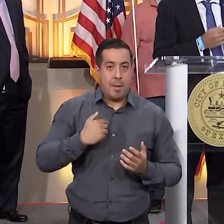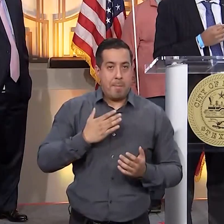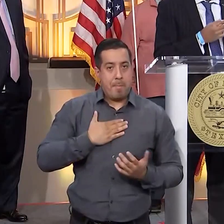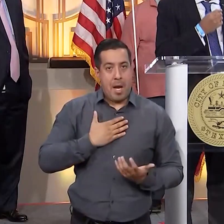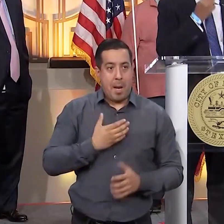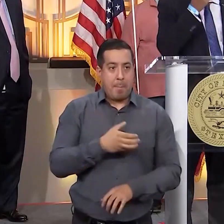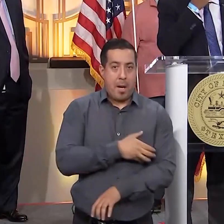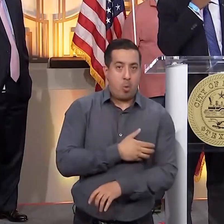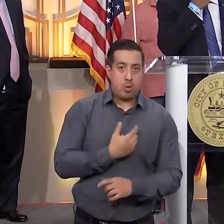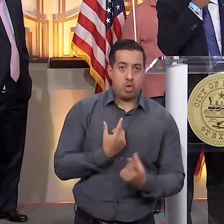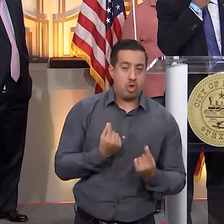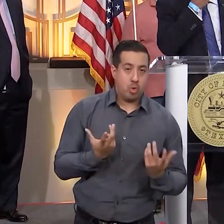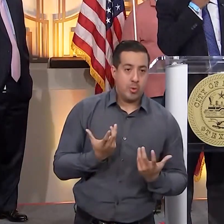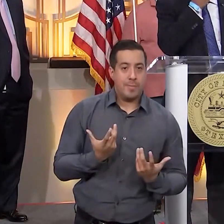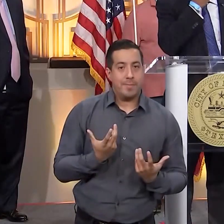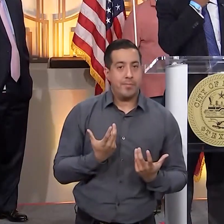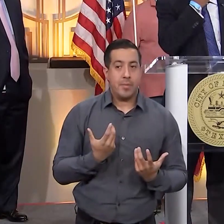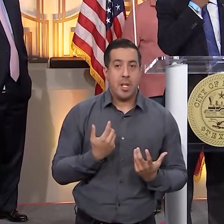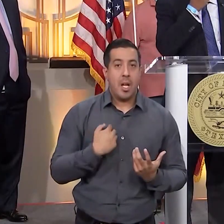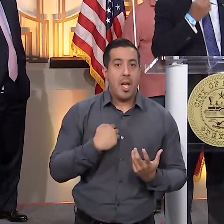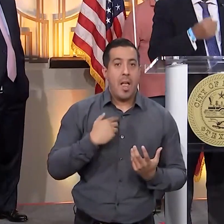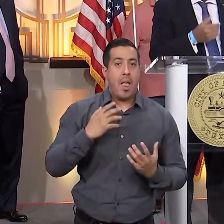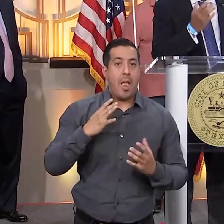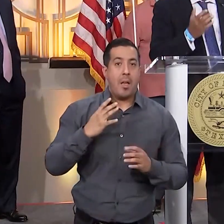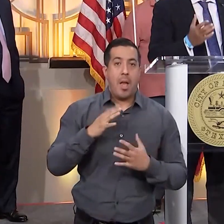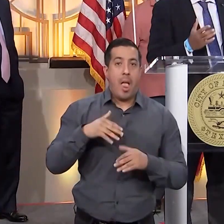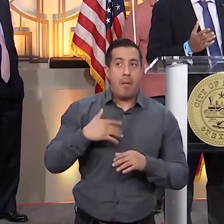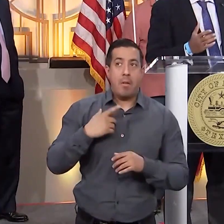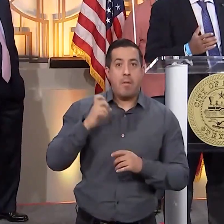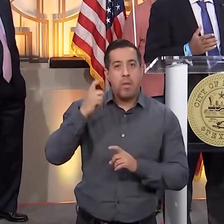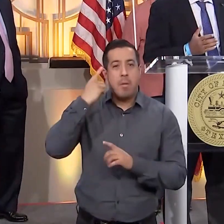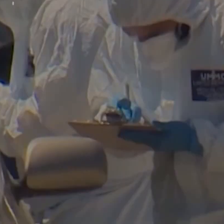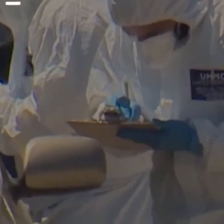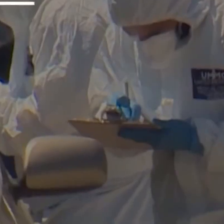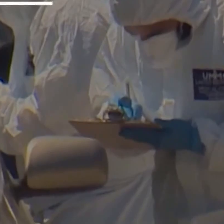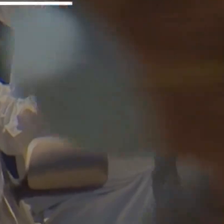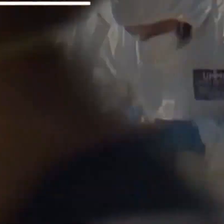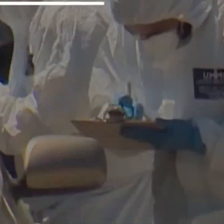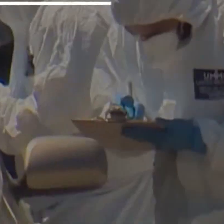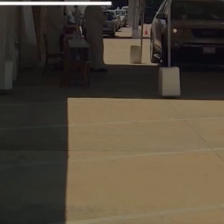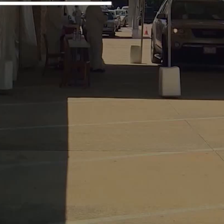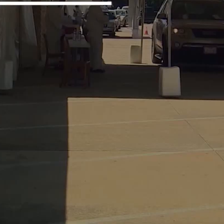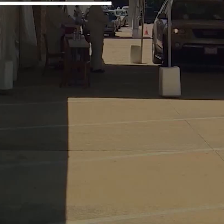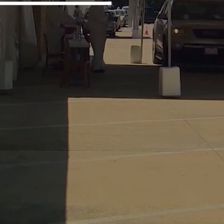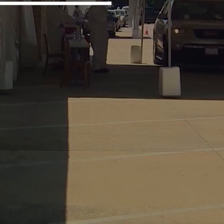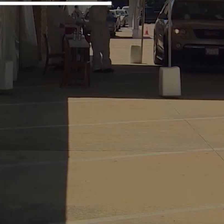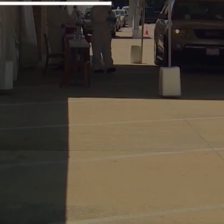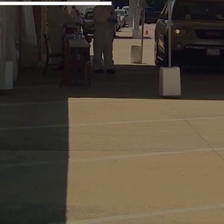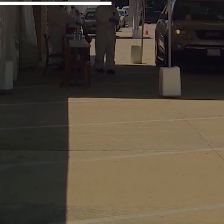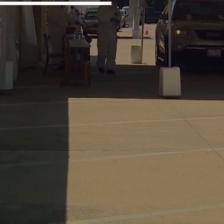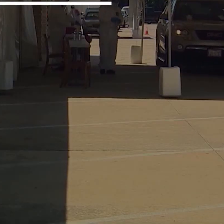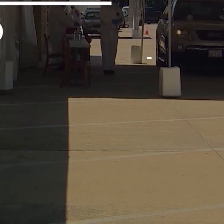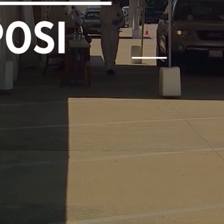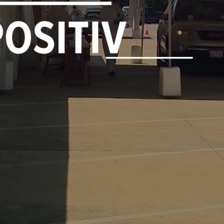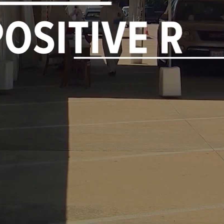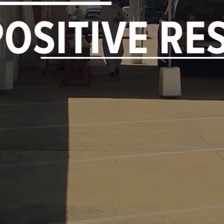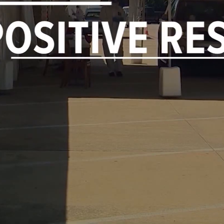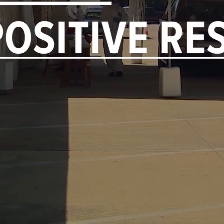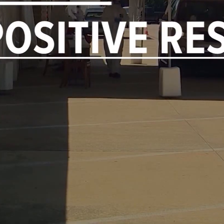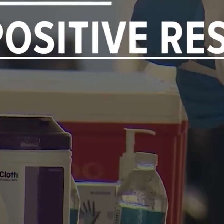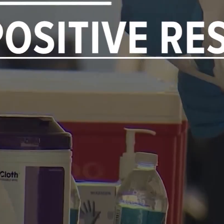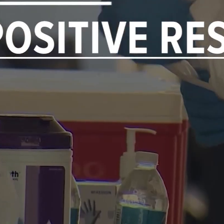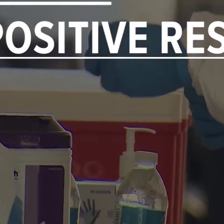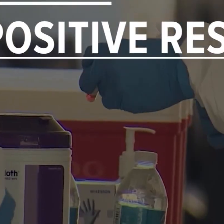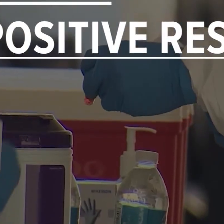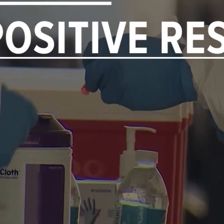powers to utilize that have not been taken by the governor would be like a curfew. This week, 8.8% of the Houston area's